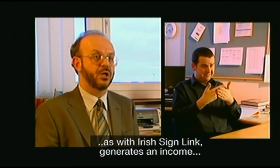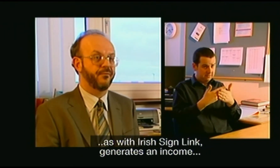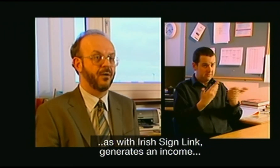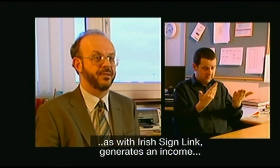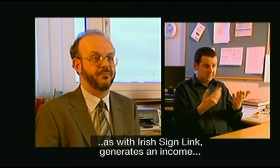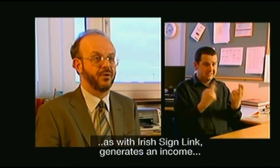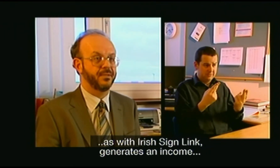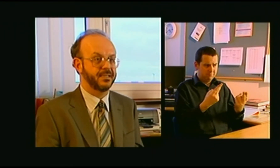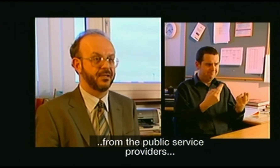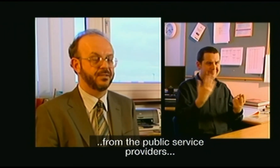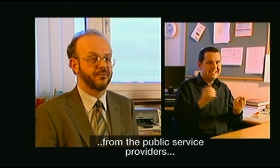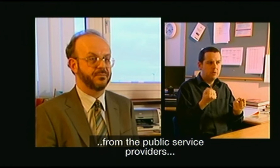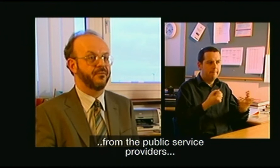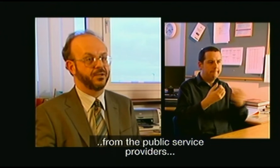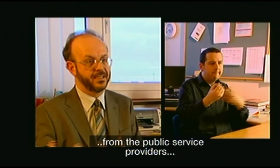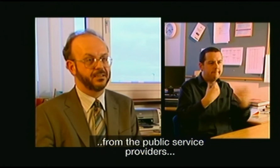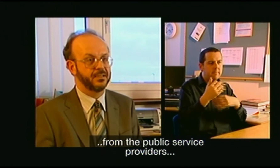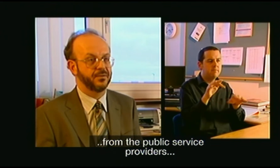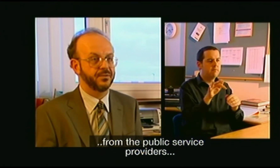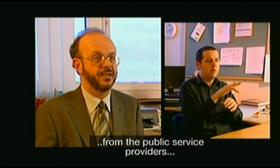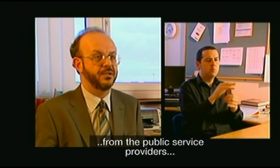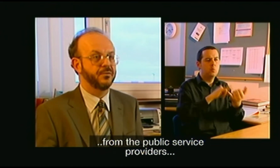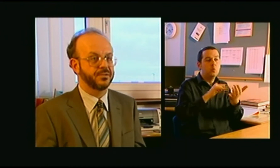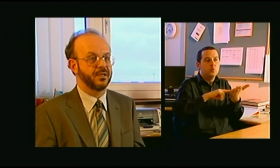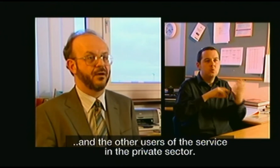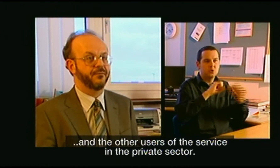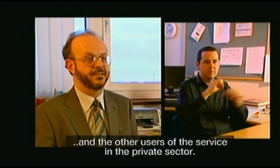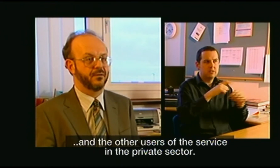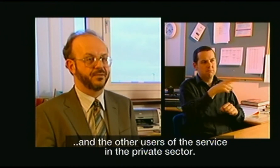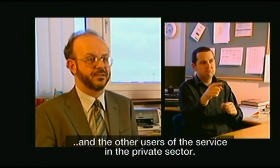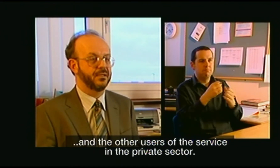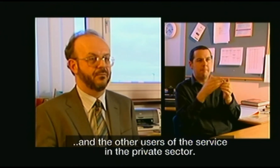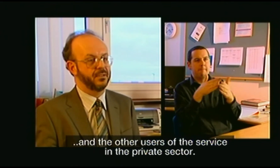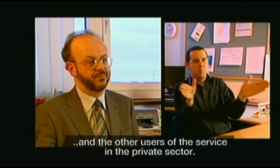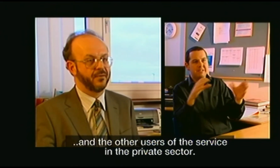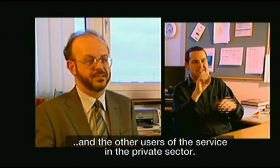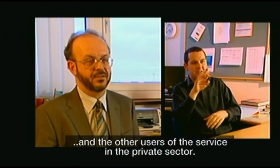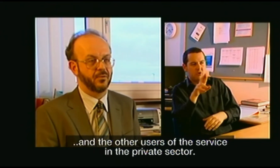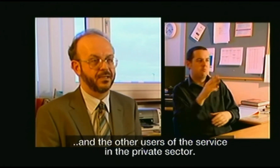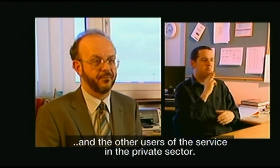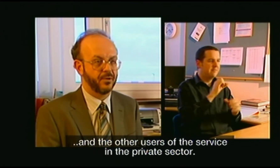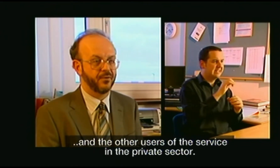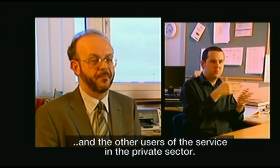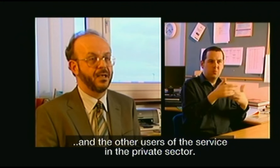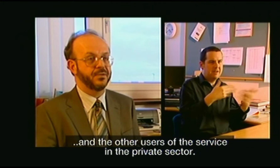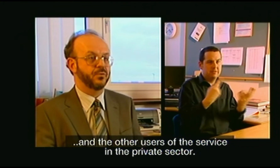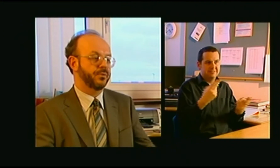income from the public service providers and the other users of the service in the private sector or whatever. So